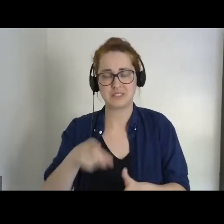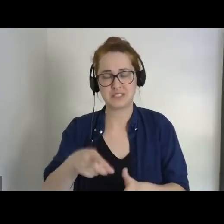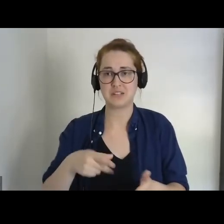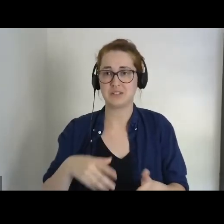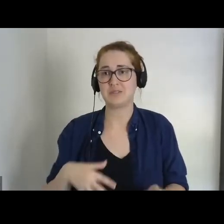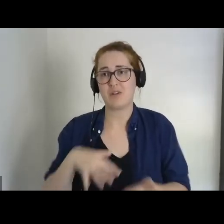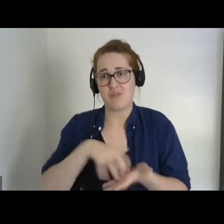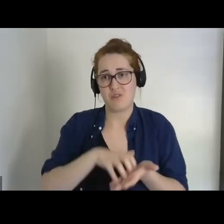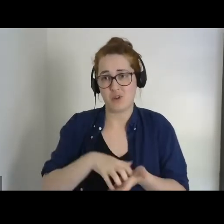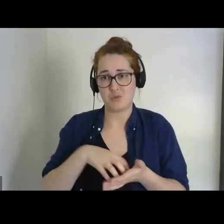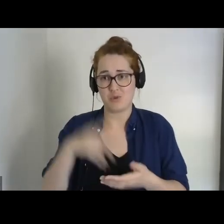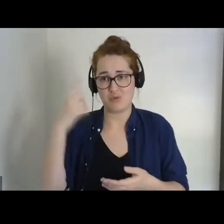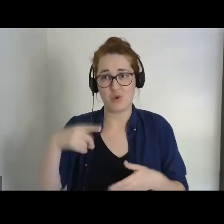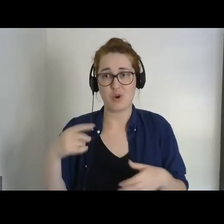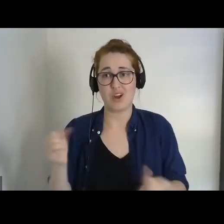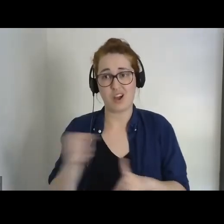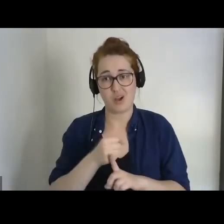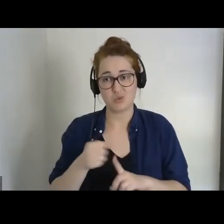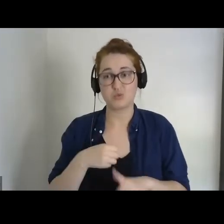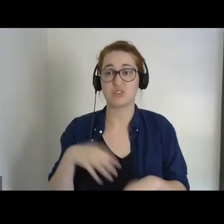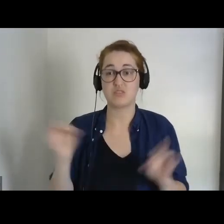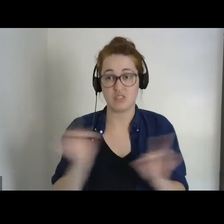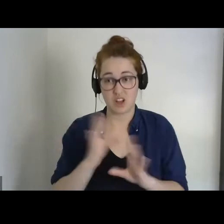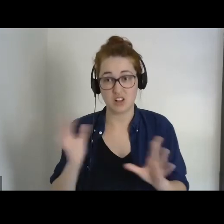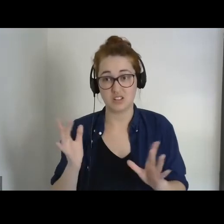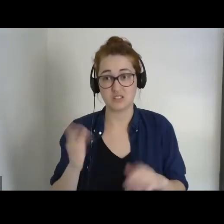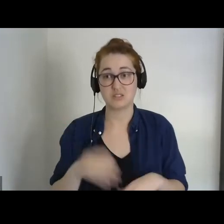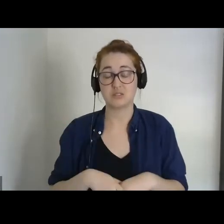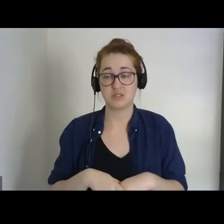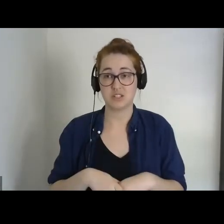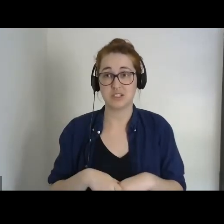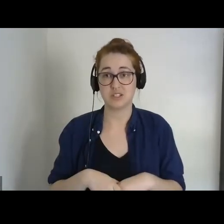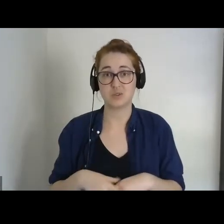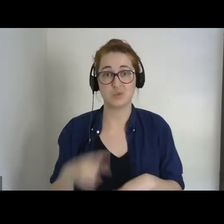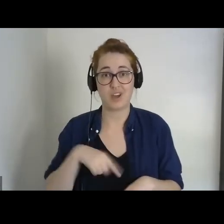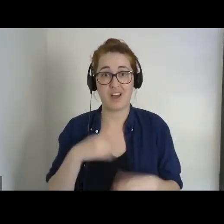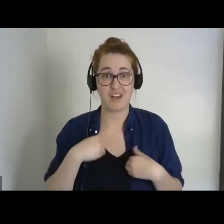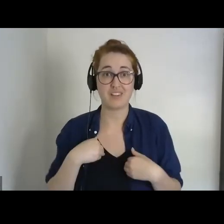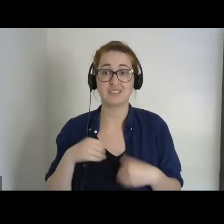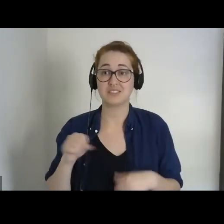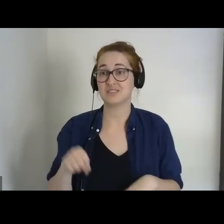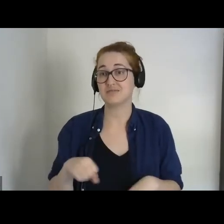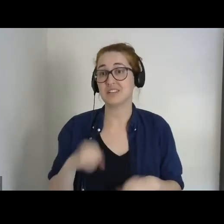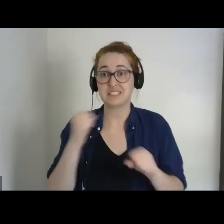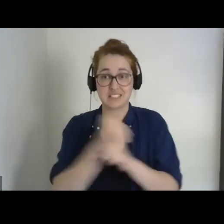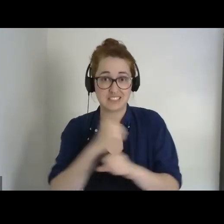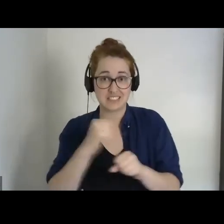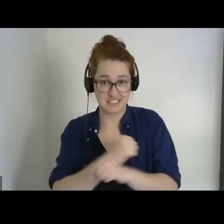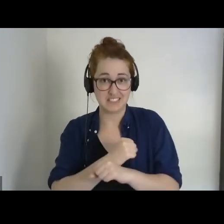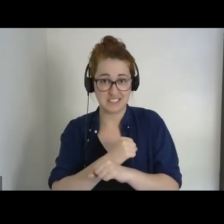and violence. And we listed some of statistics from Statistics Canada in our submissions in